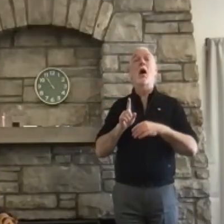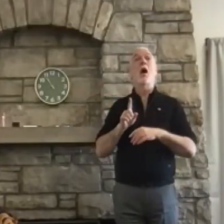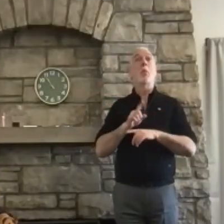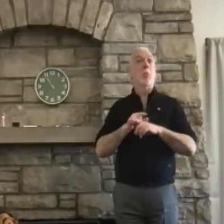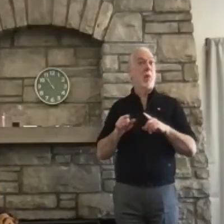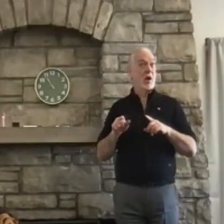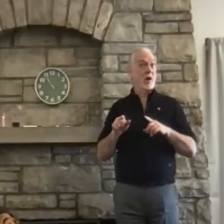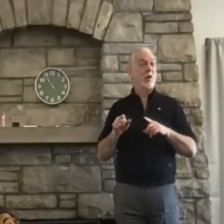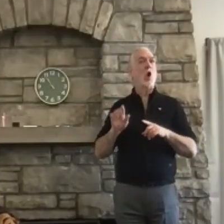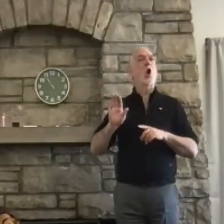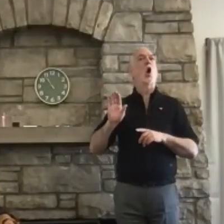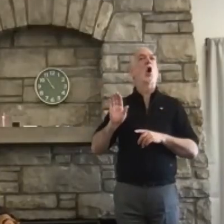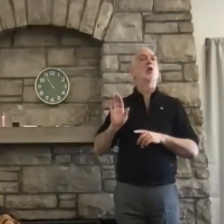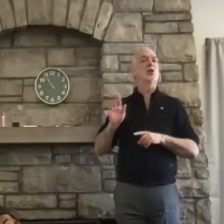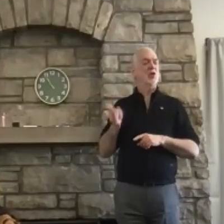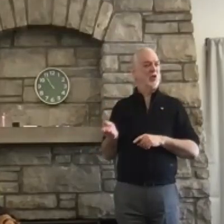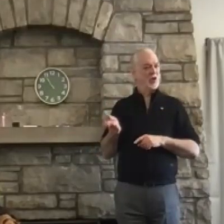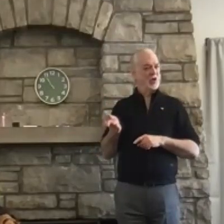to make up signs